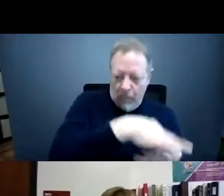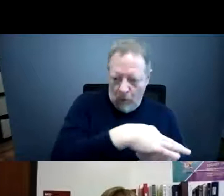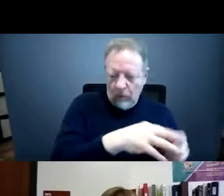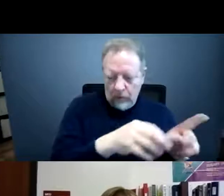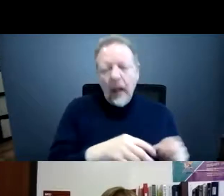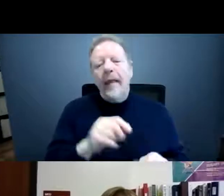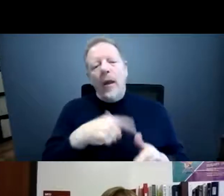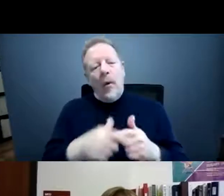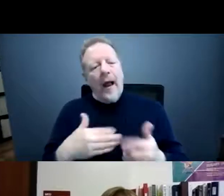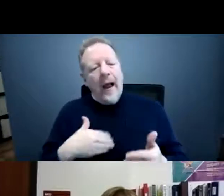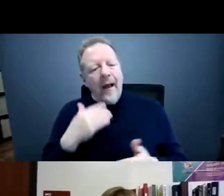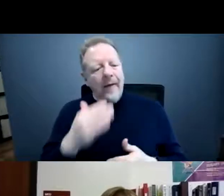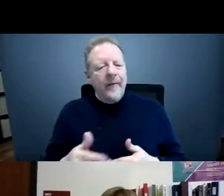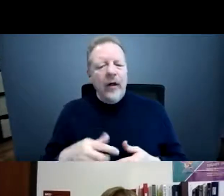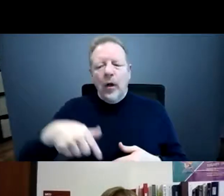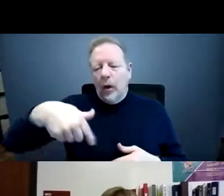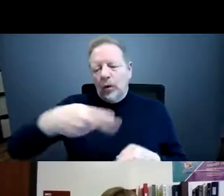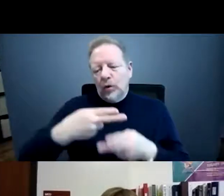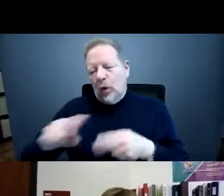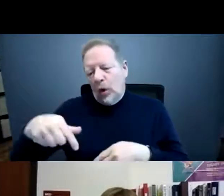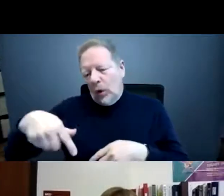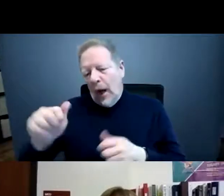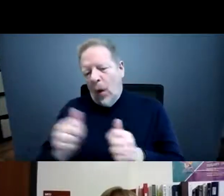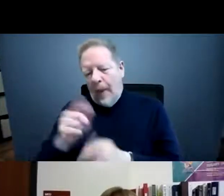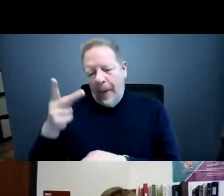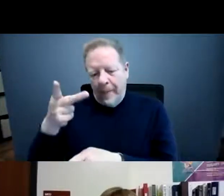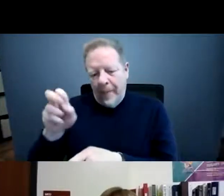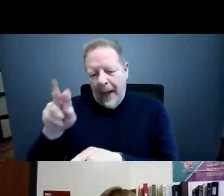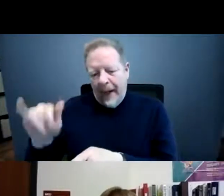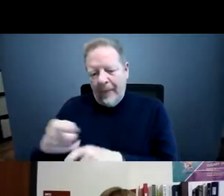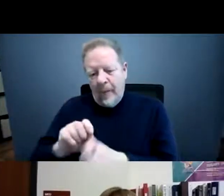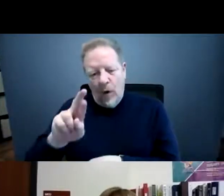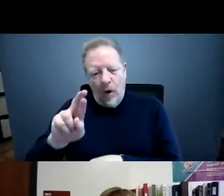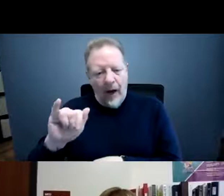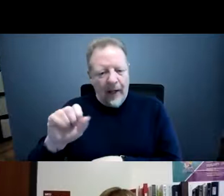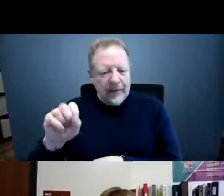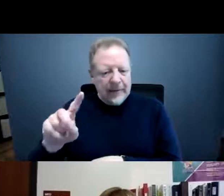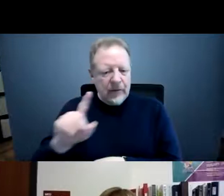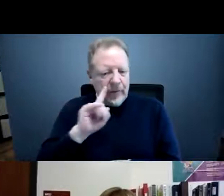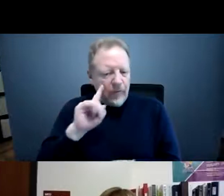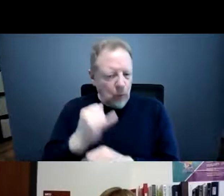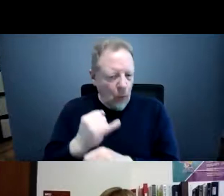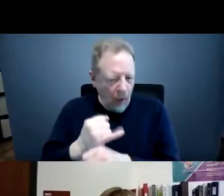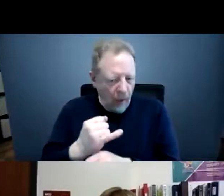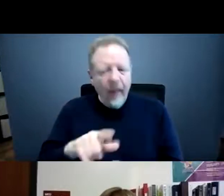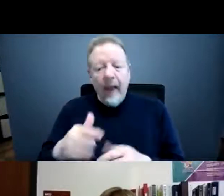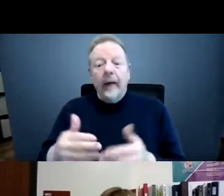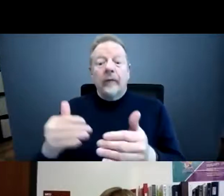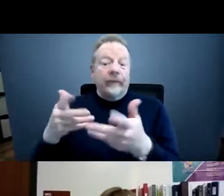a presentation and Q&A with Penny from the Rhode Island School for the Deaf. And then we can move on to a